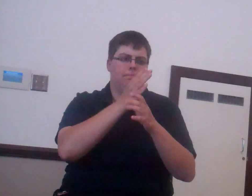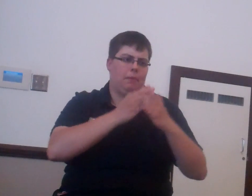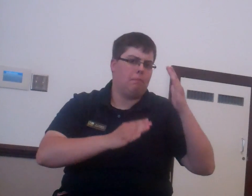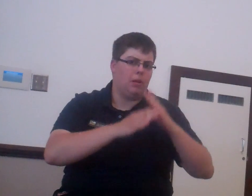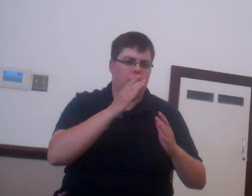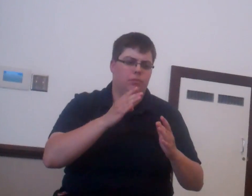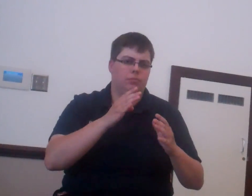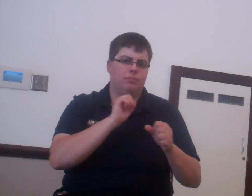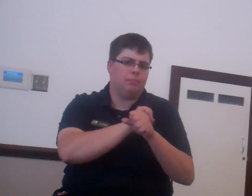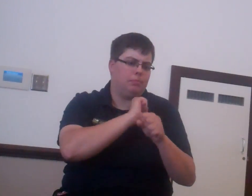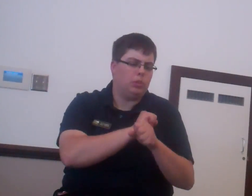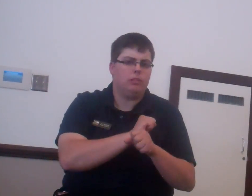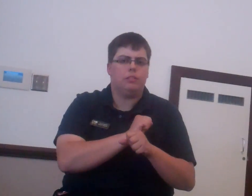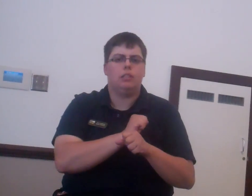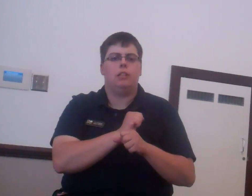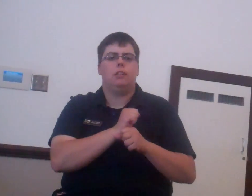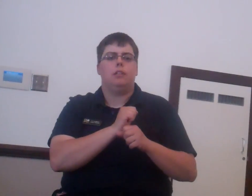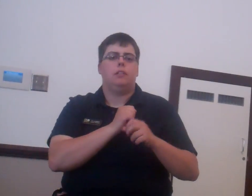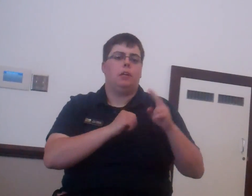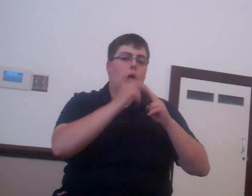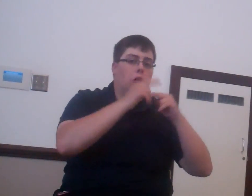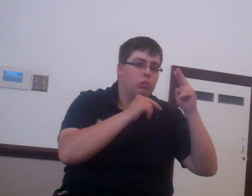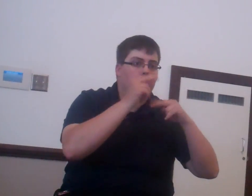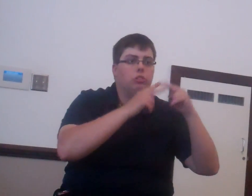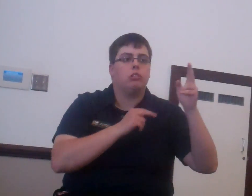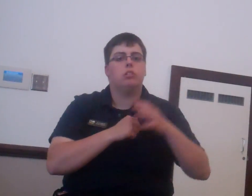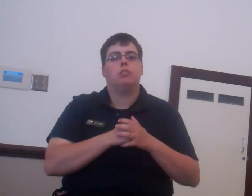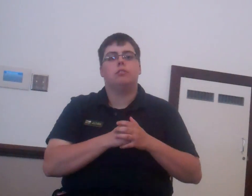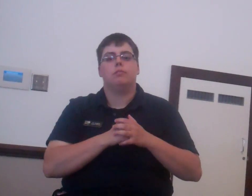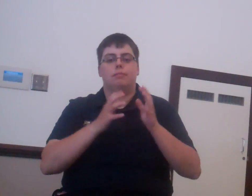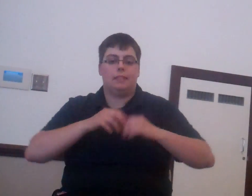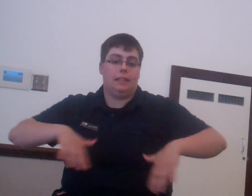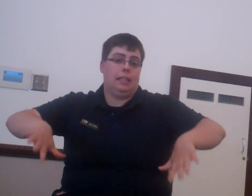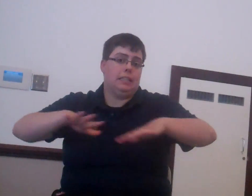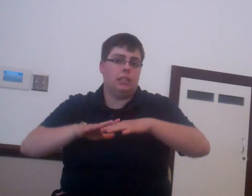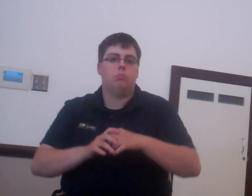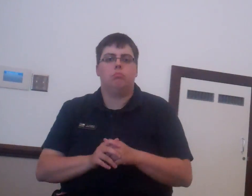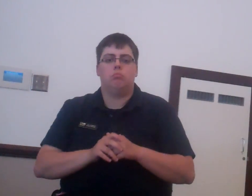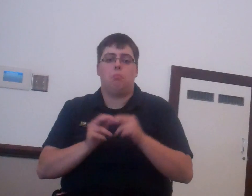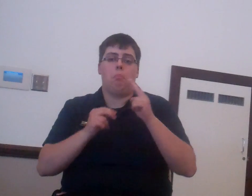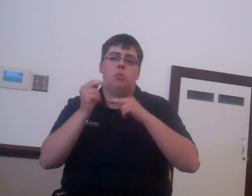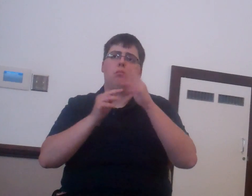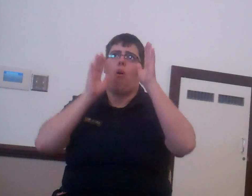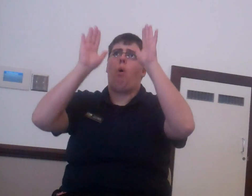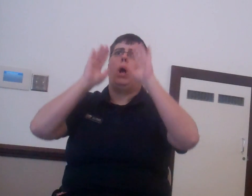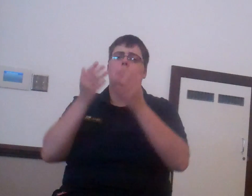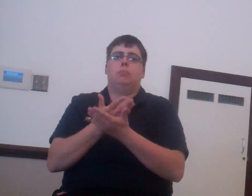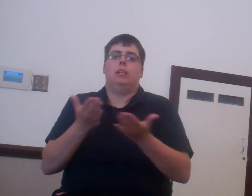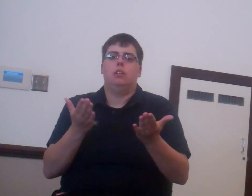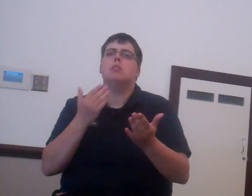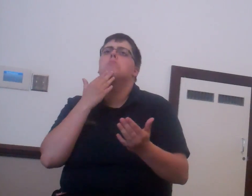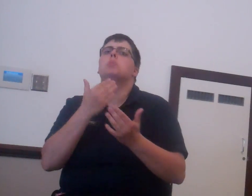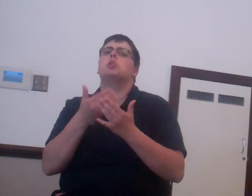fashion, landscaping, building awesome things. Okay, good, good. What am I missing? Major categories.